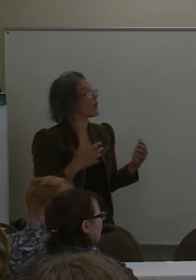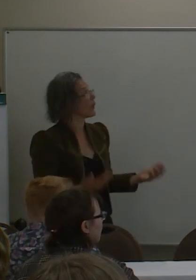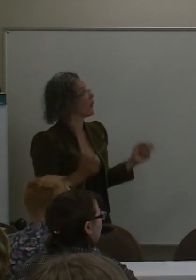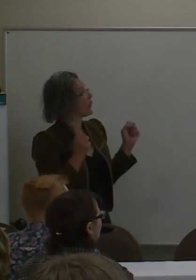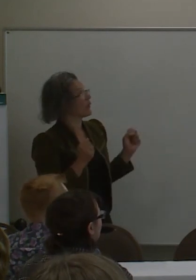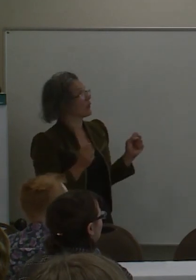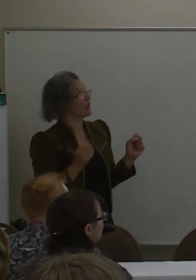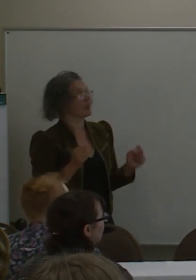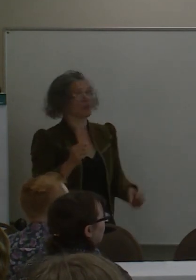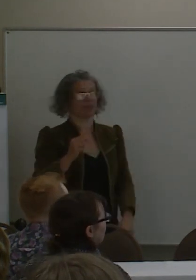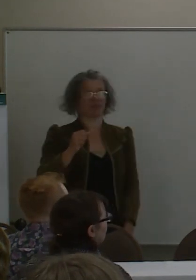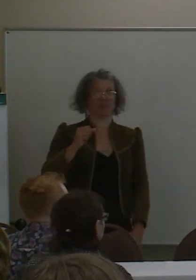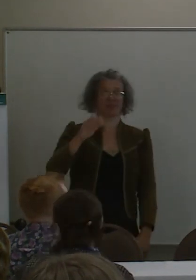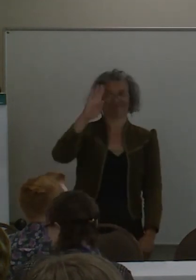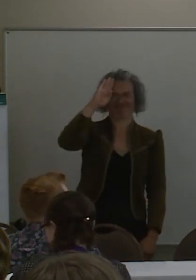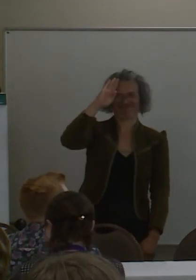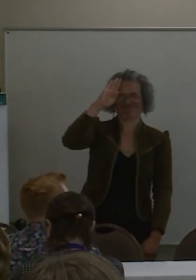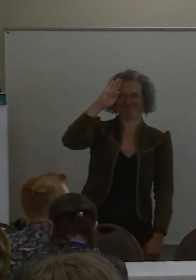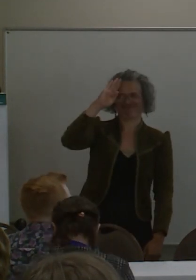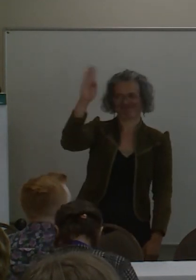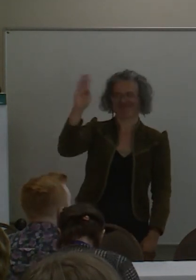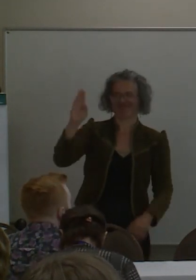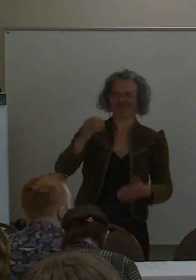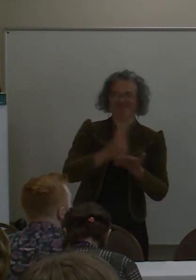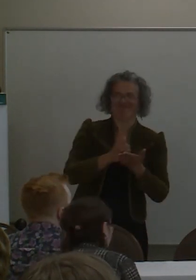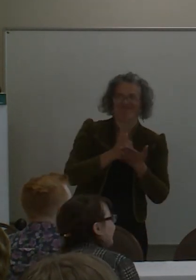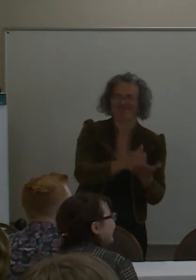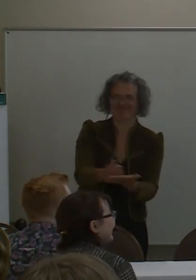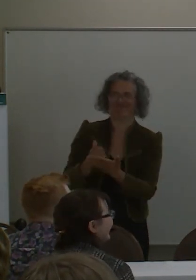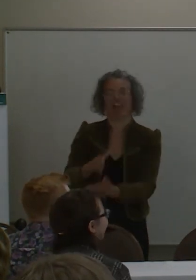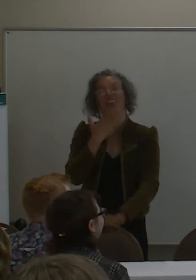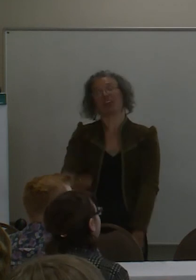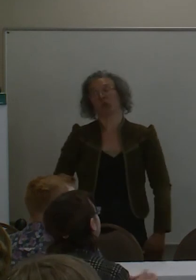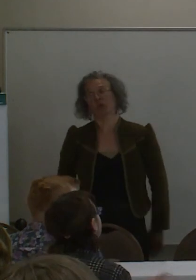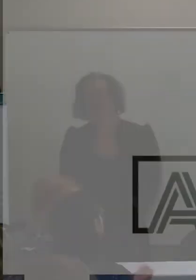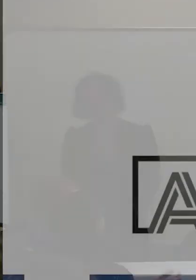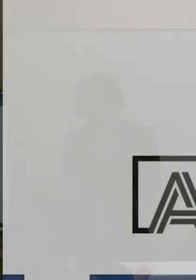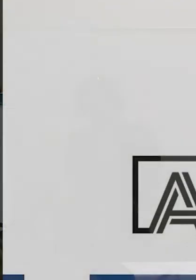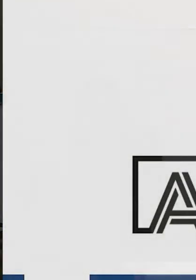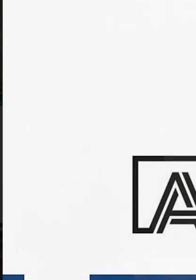it says Kia ora rawa atu, but I accidentally got rid of it. But thank you.